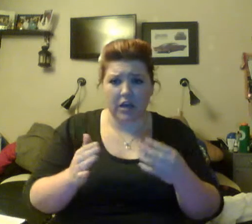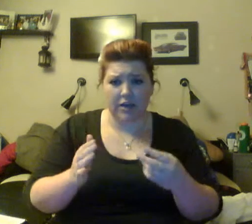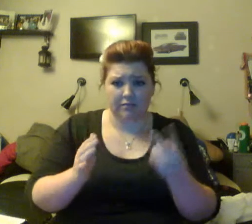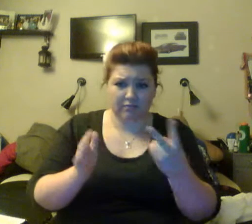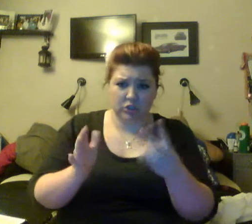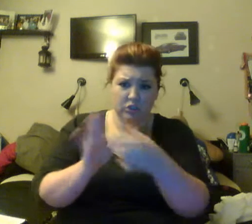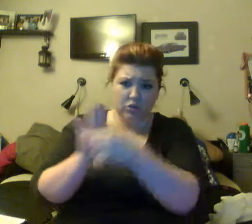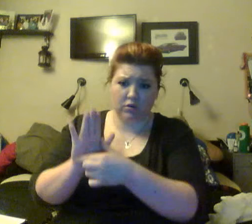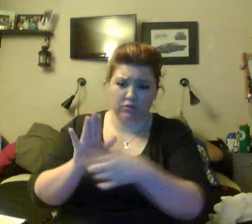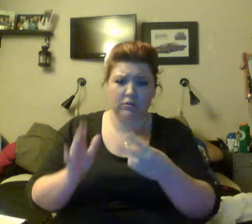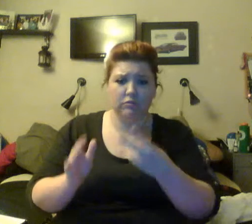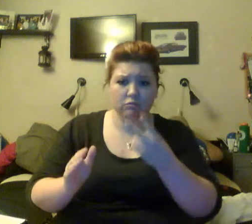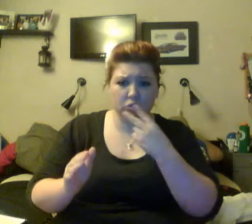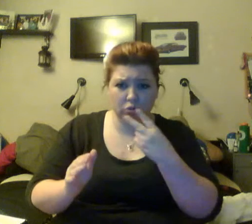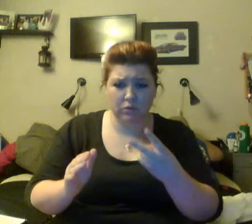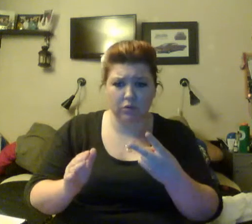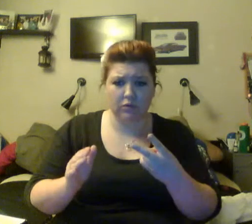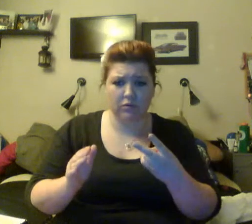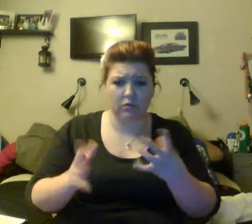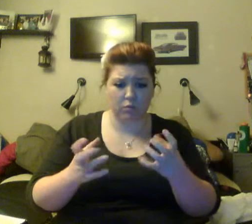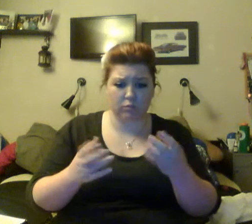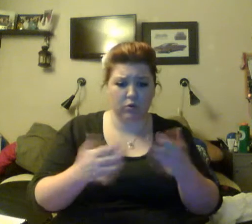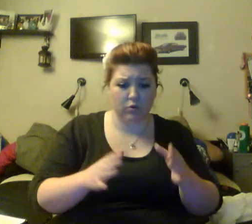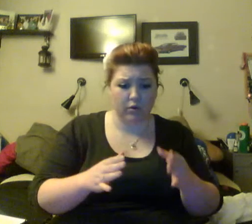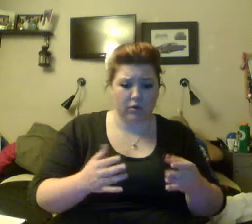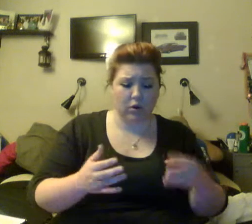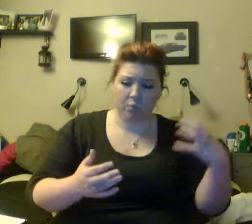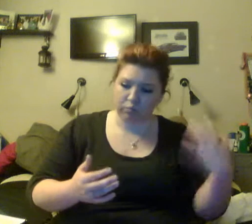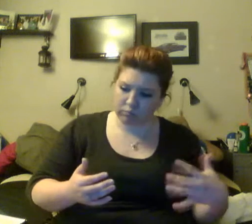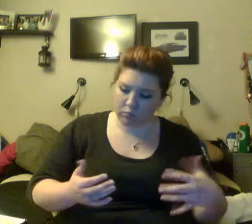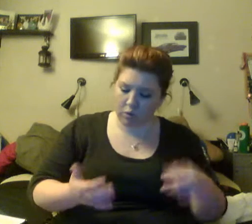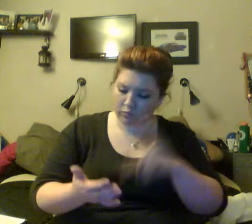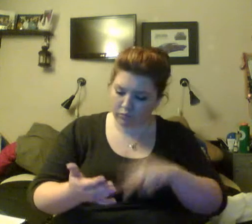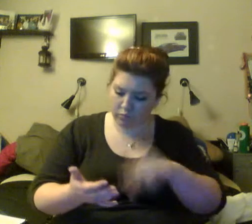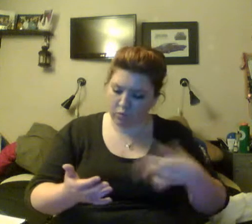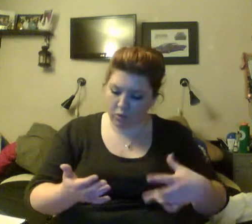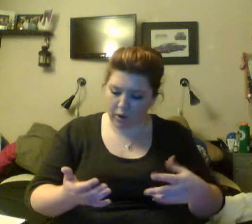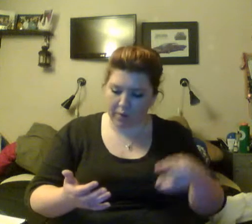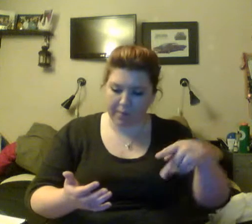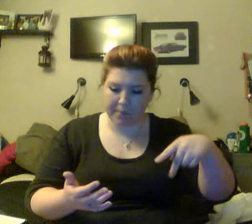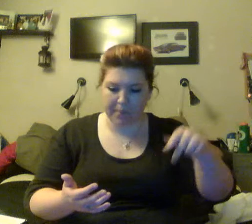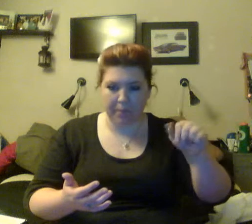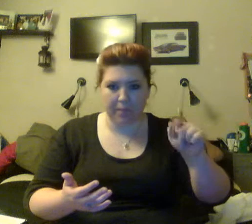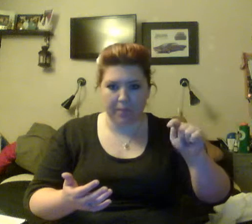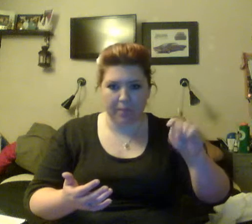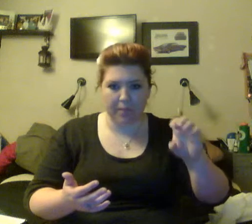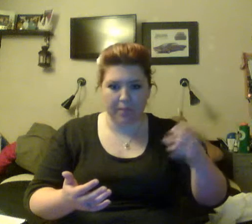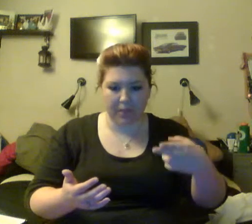smoking cessation programs, and you find out that, wow, the patch keeps coming up again and again, well, maybe that should be a heading in your report, and